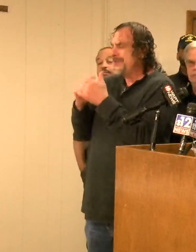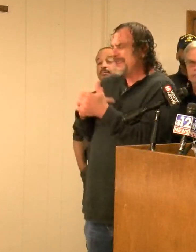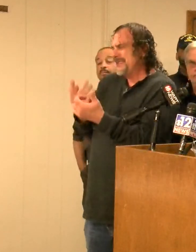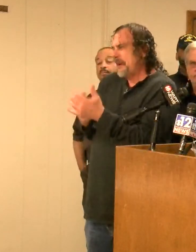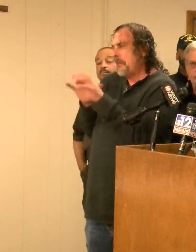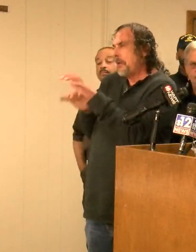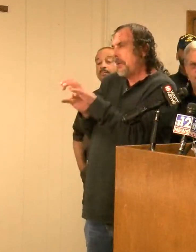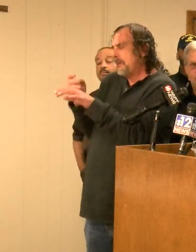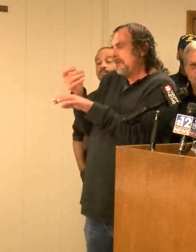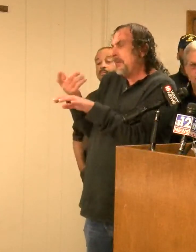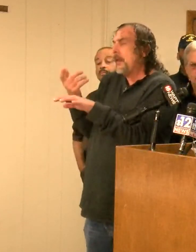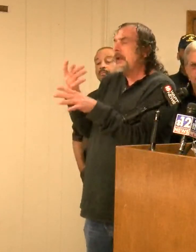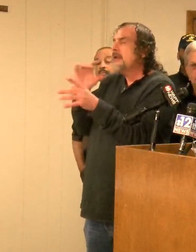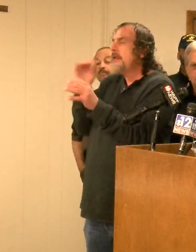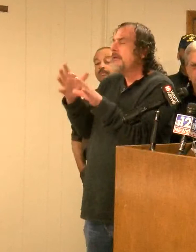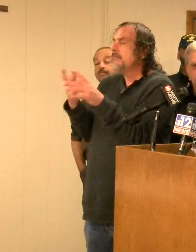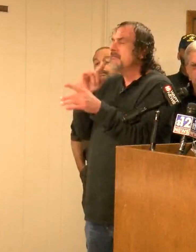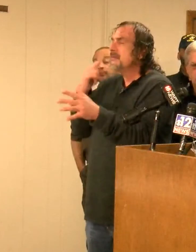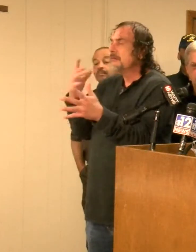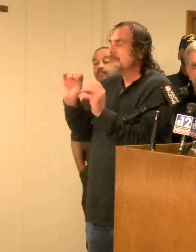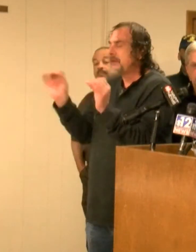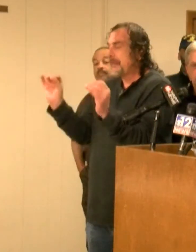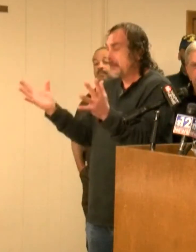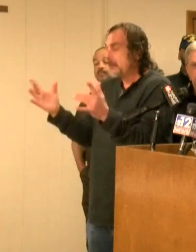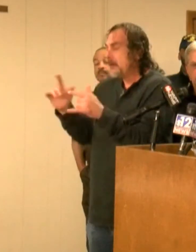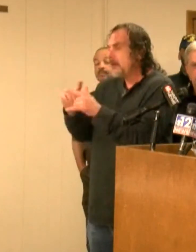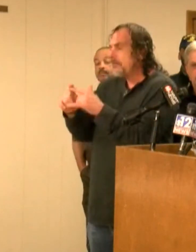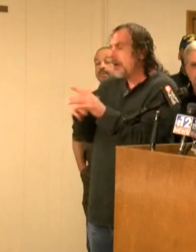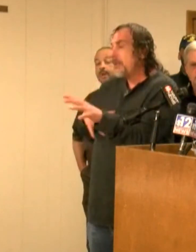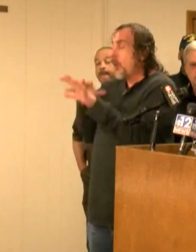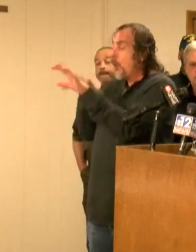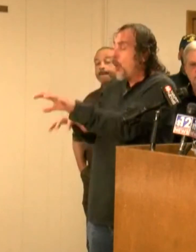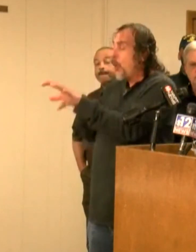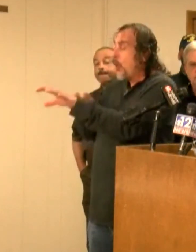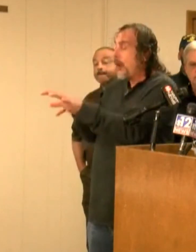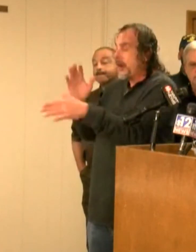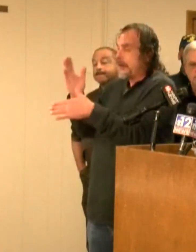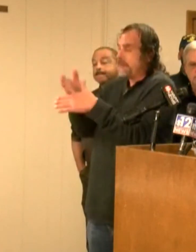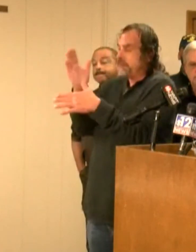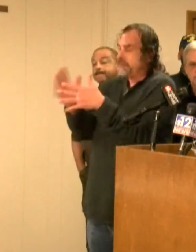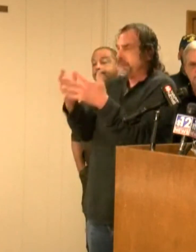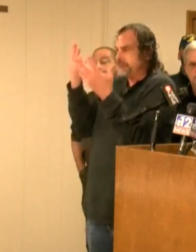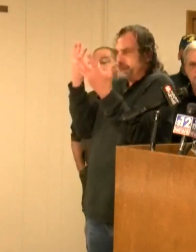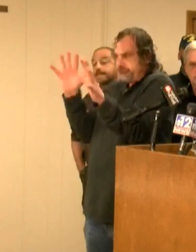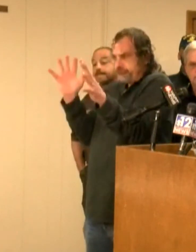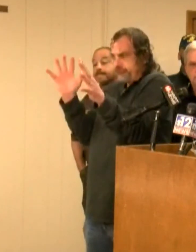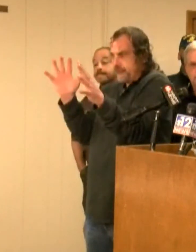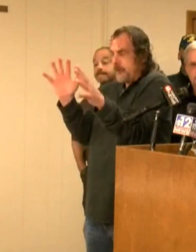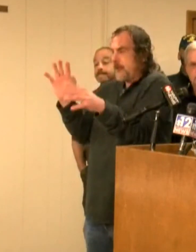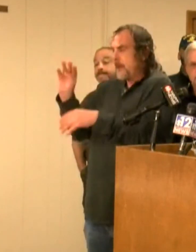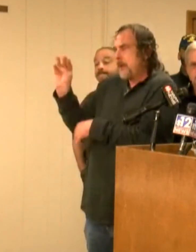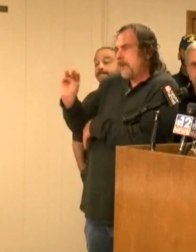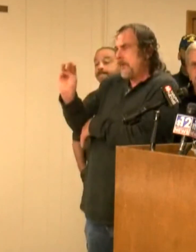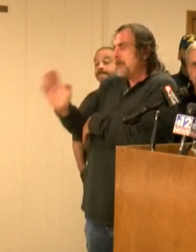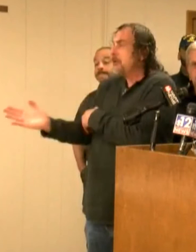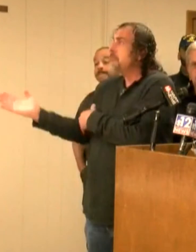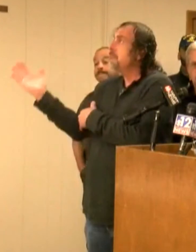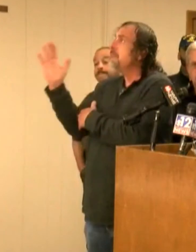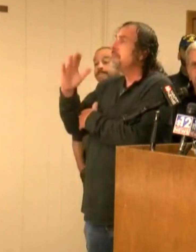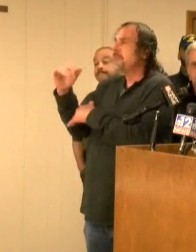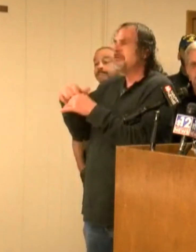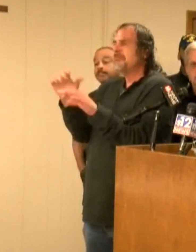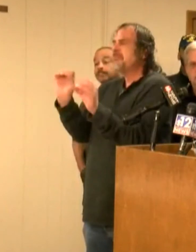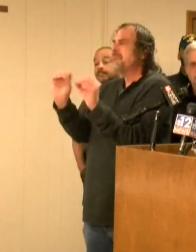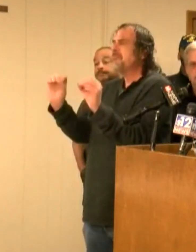rainfall, maybe some sprinkles or something for the rest of the day. But the heaviest rainfall has ended for today. Monday during the day should be more or